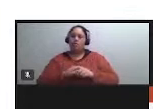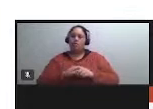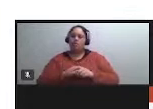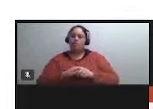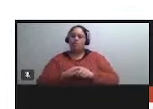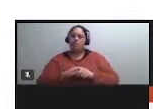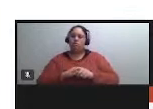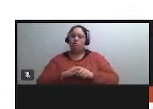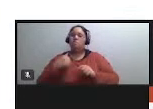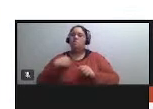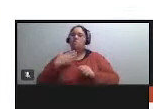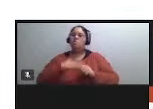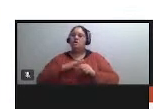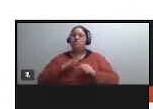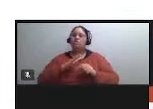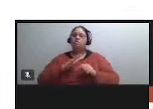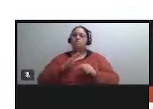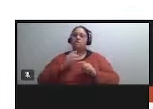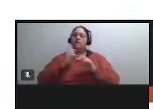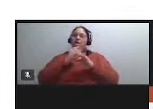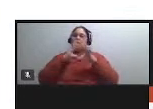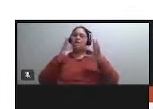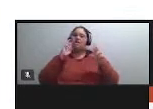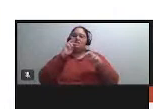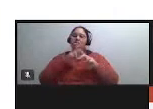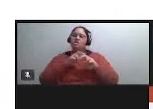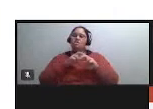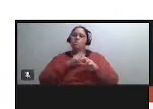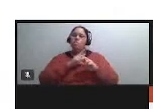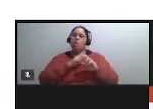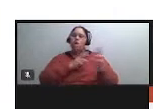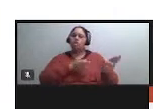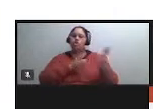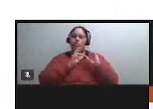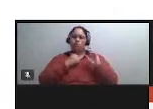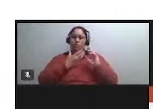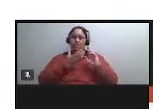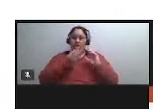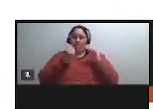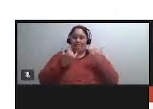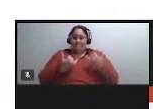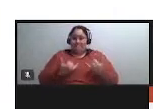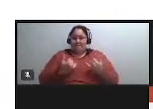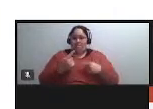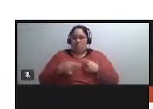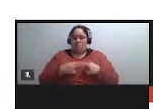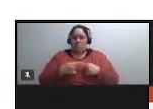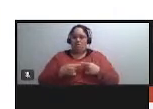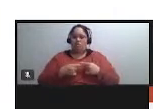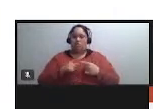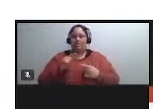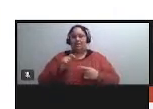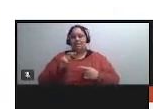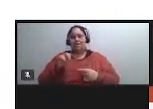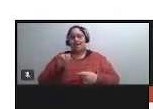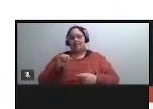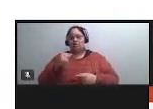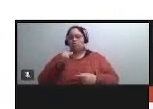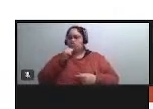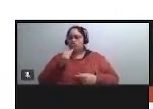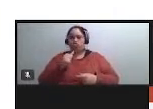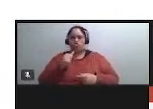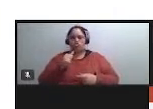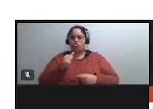Yeah, I want clarity on, because the response that we got just now about the tetanati is not